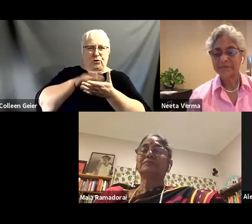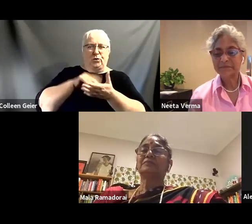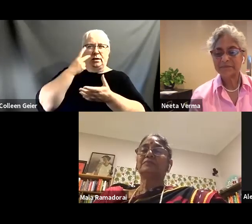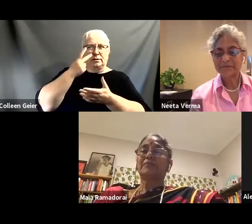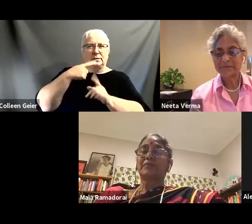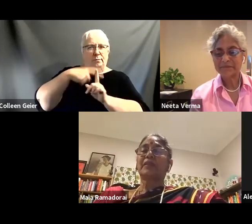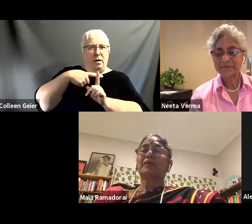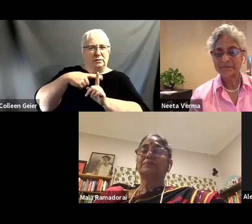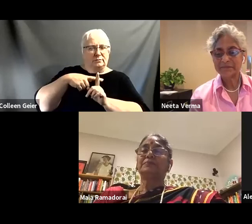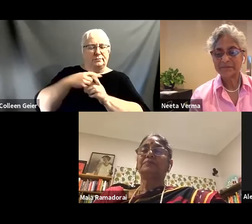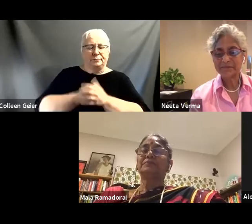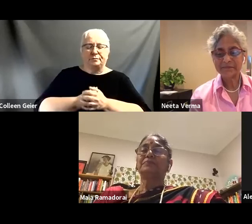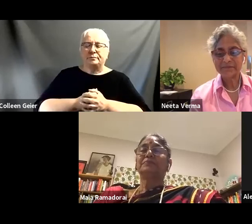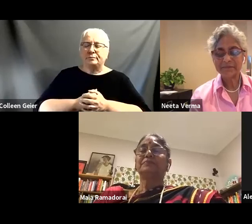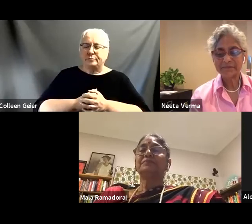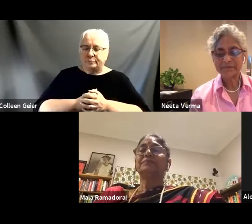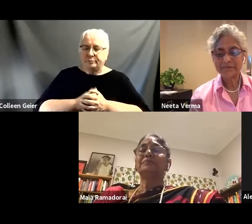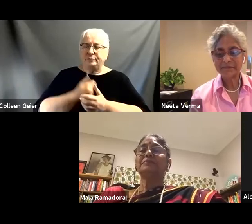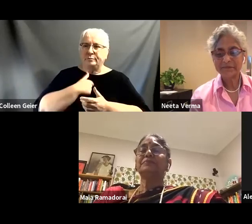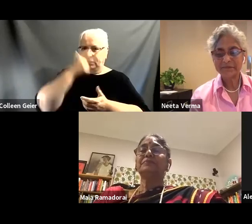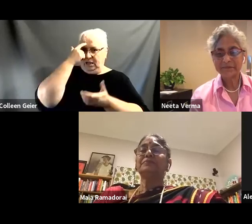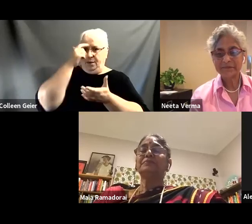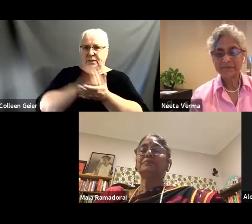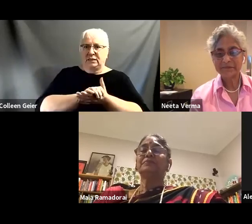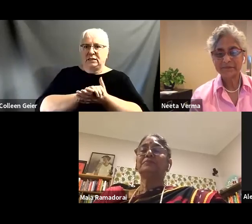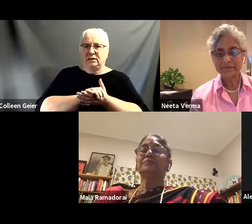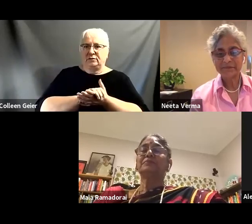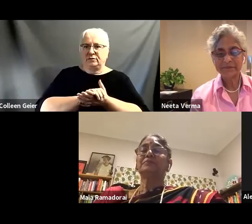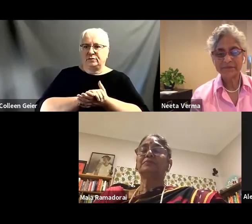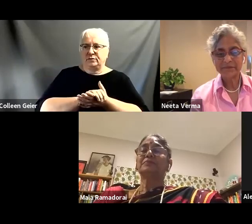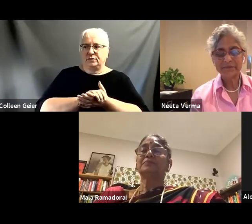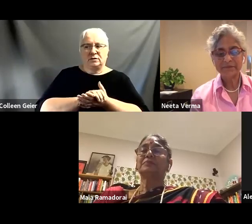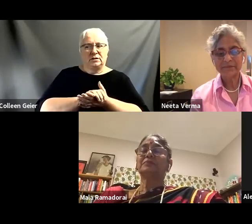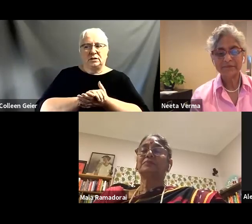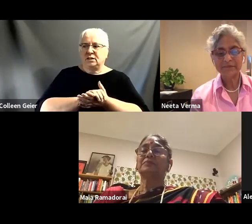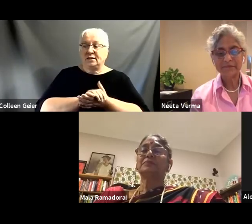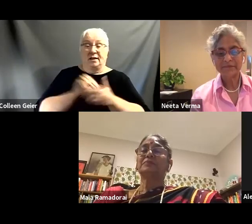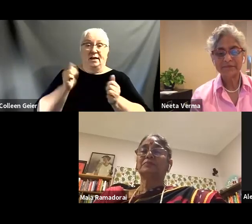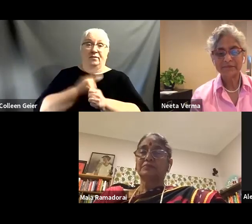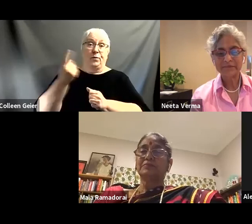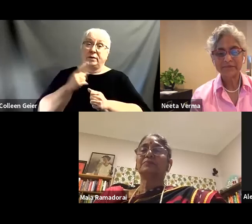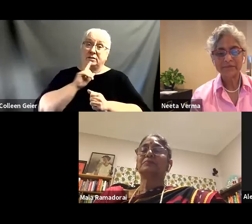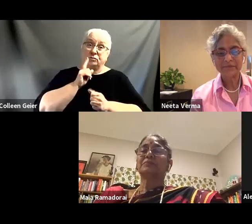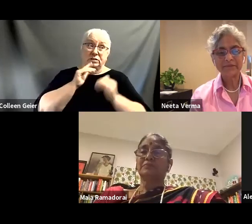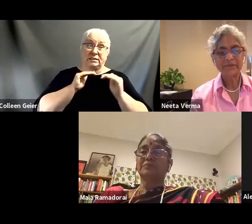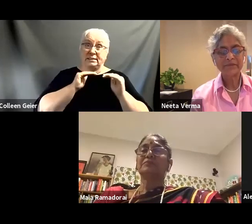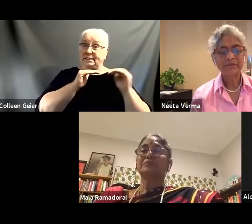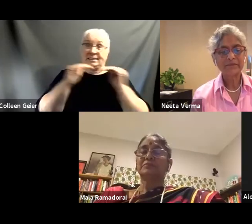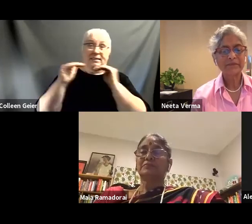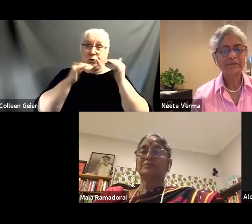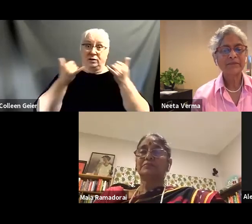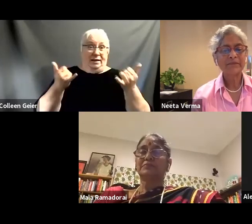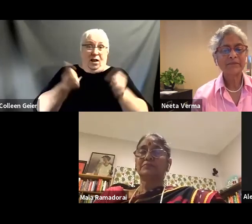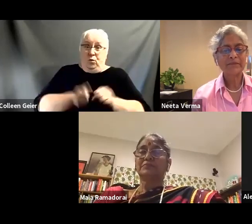this. I believe that these times have really put all of us on an equal plane, and that includes those